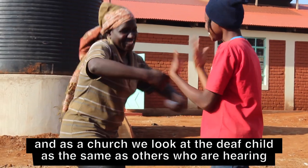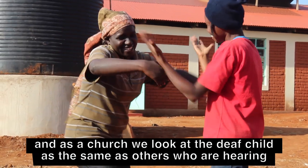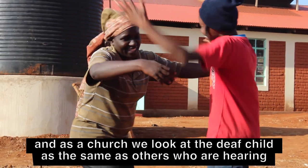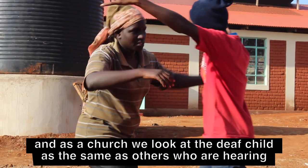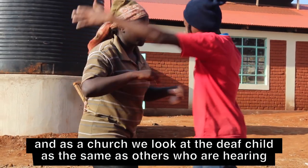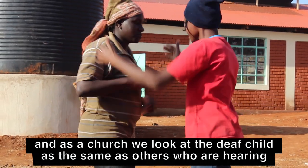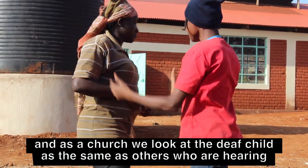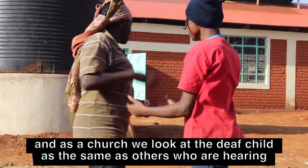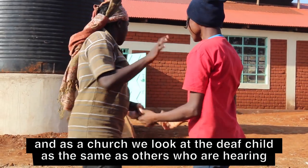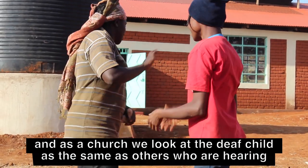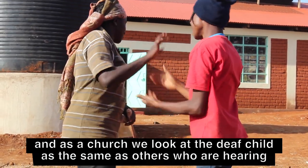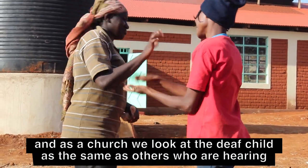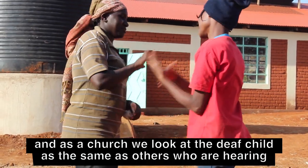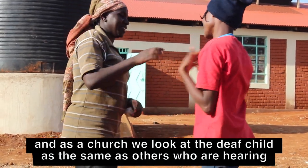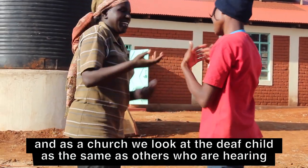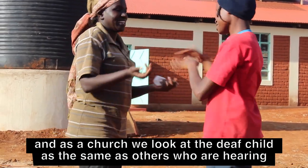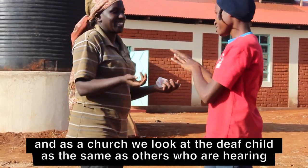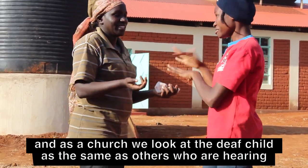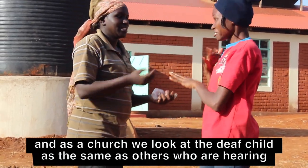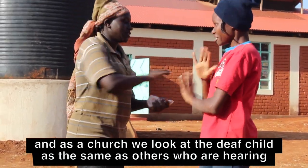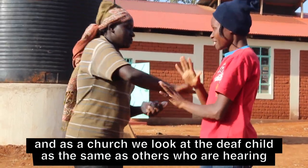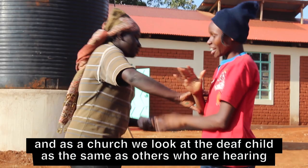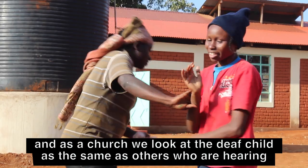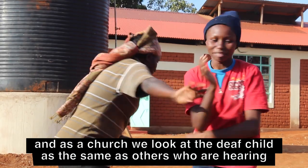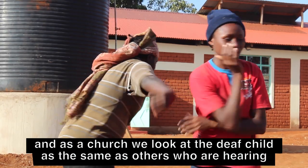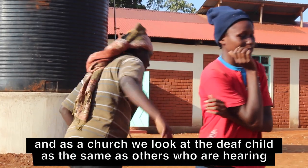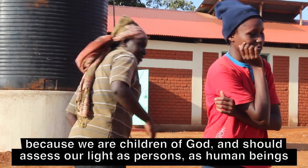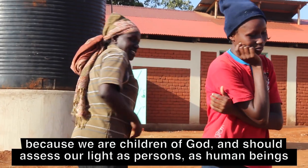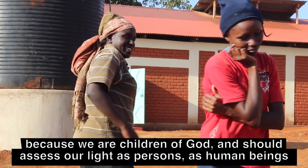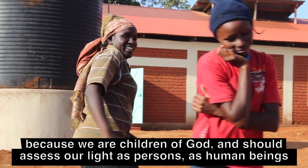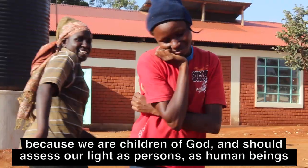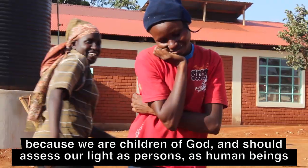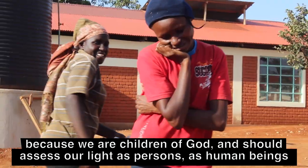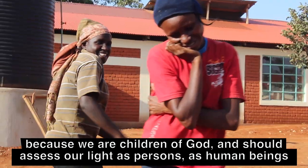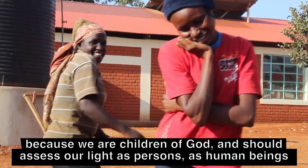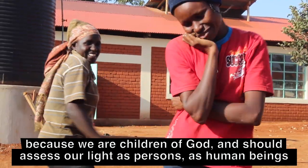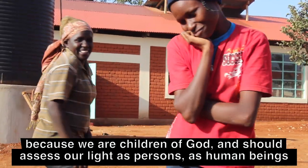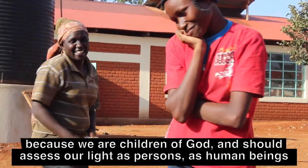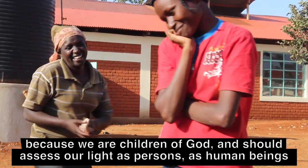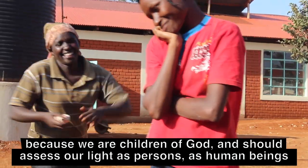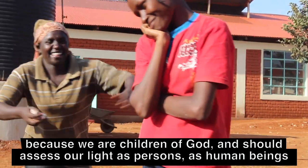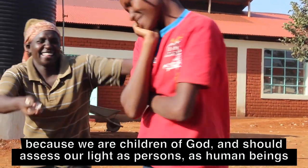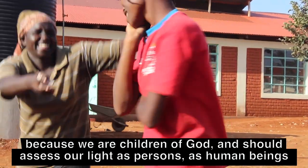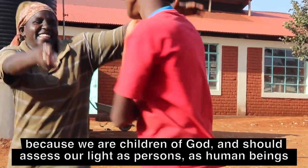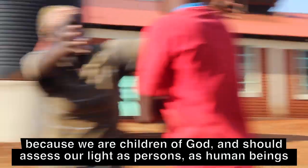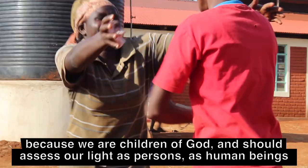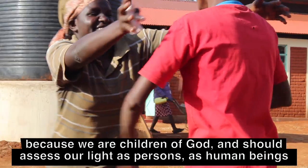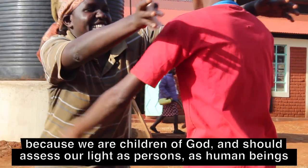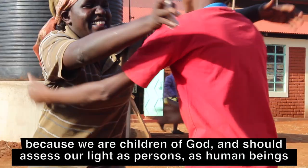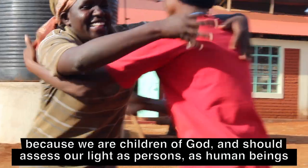the deaf child as the same as the others who are hearing, because we are all children of God and should